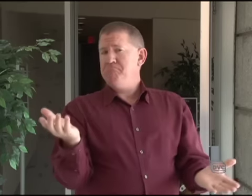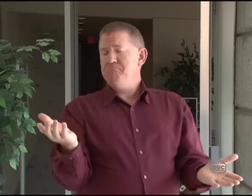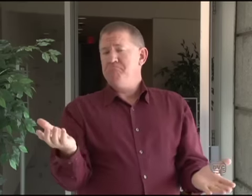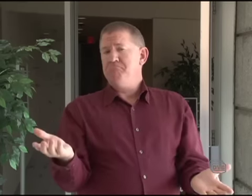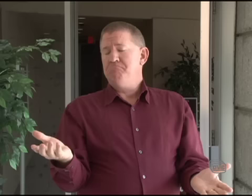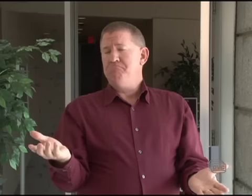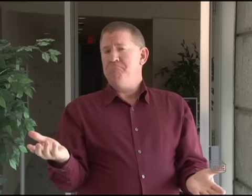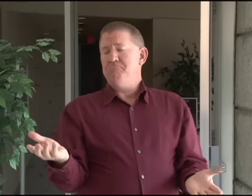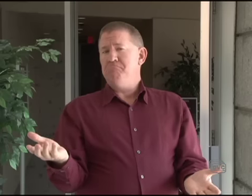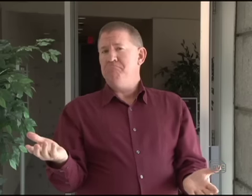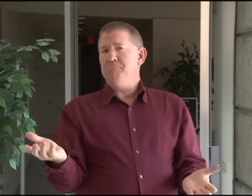person?